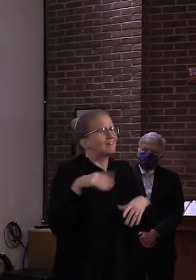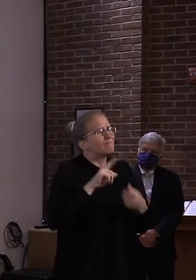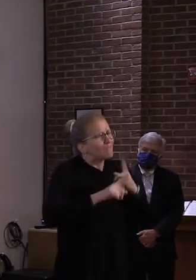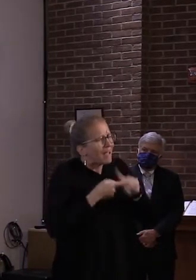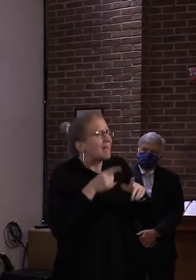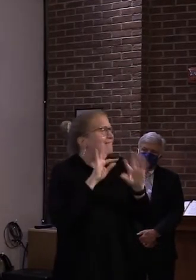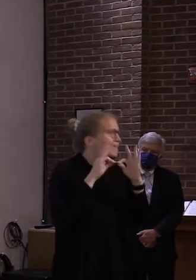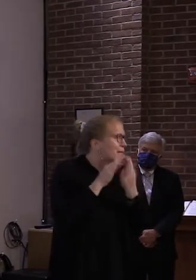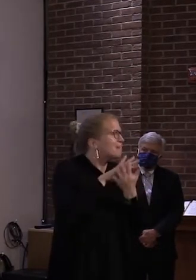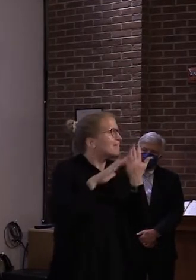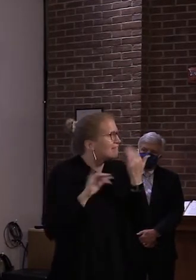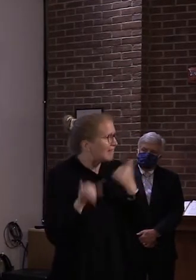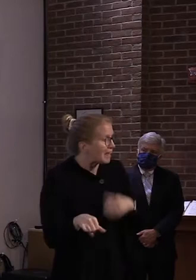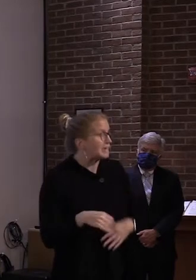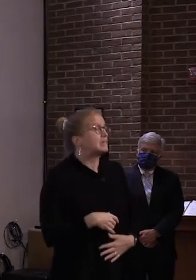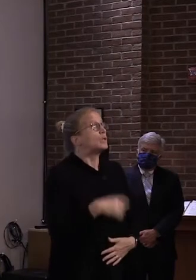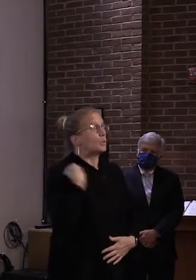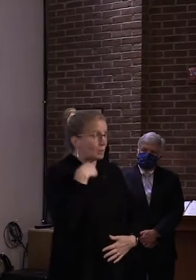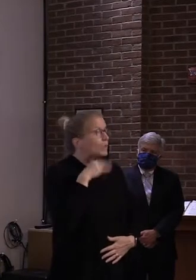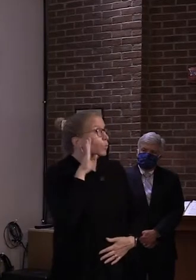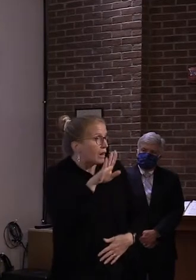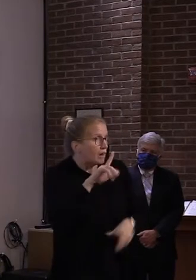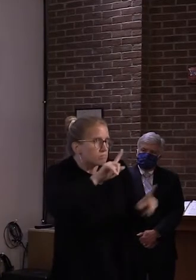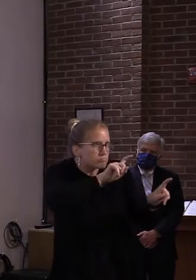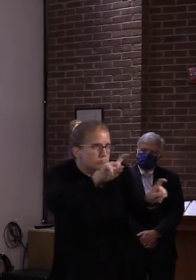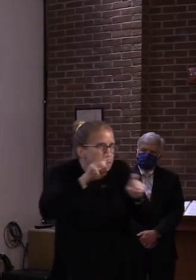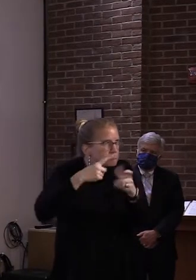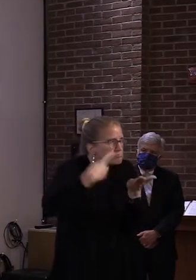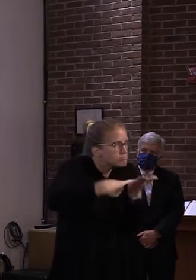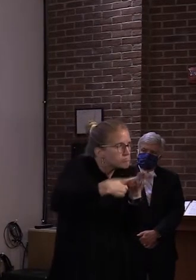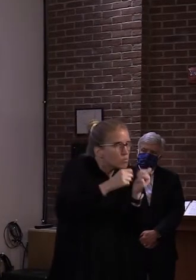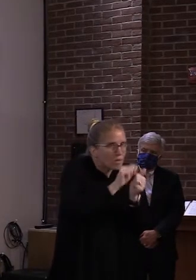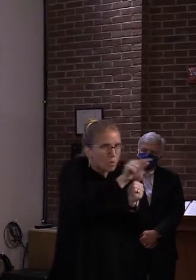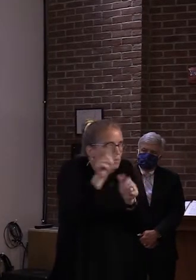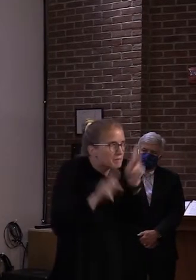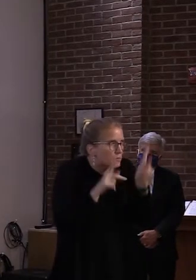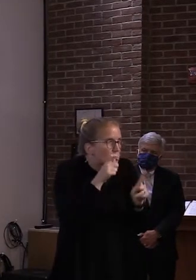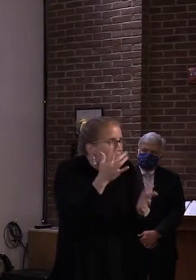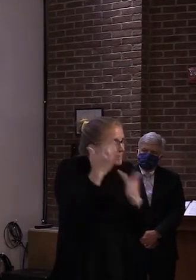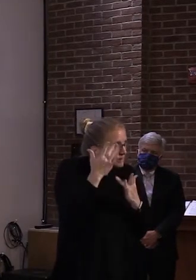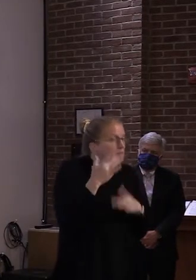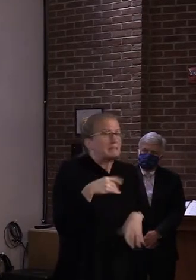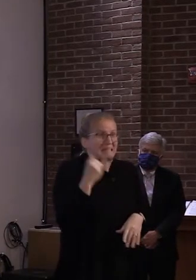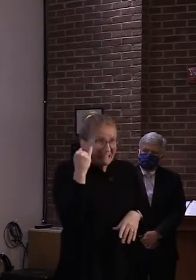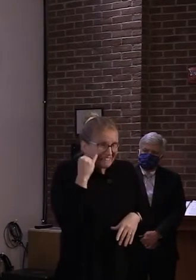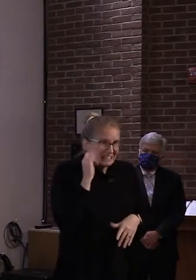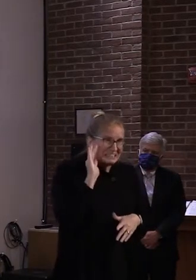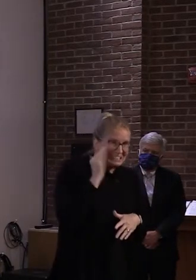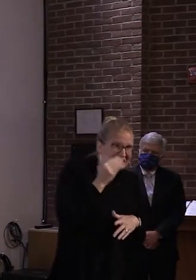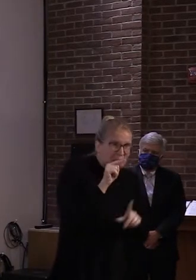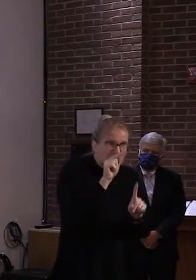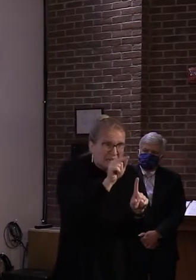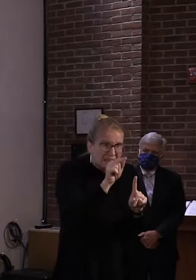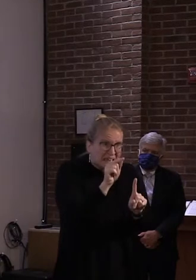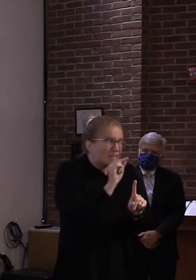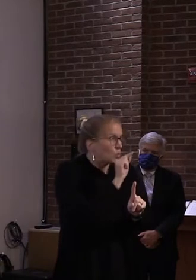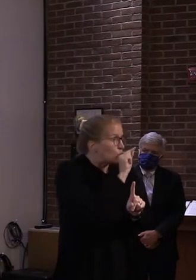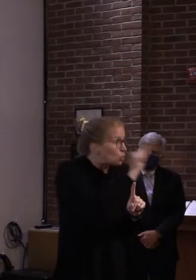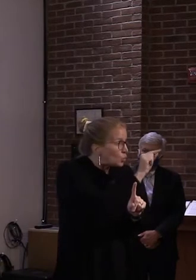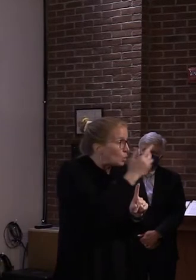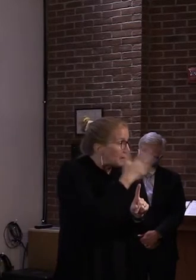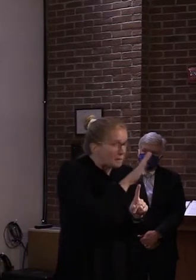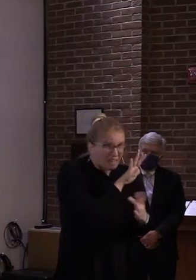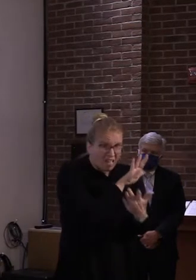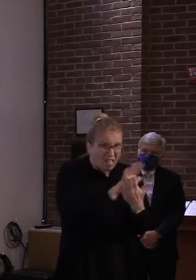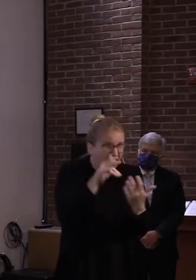tracing that you could be at risk, the health department contacts you. Only if the risk occurred